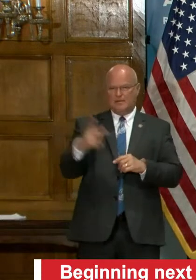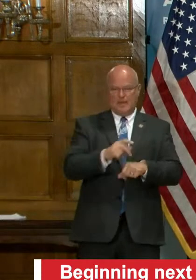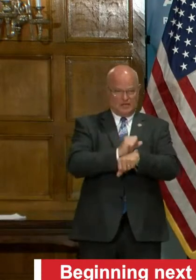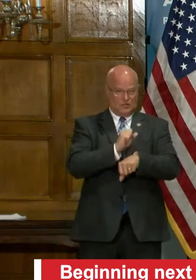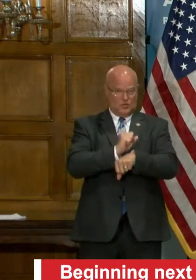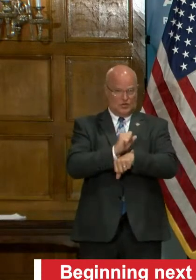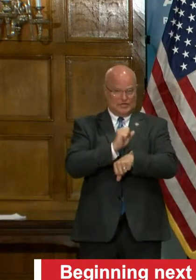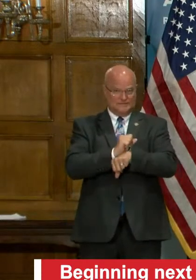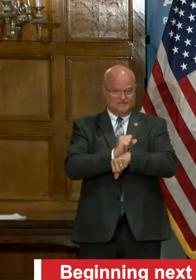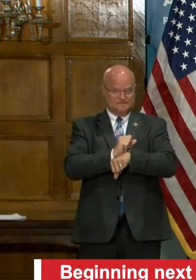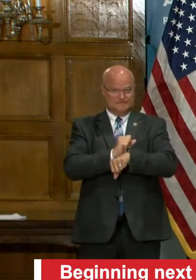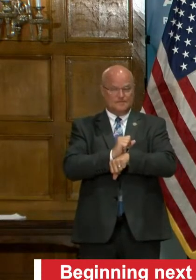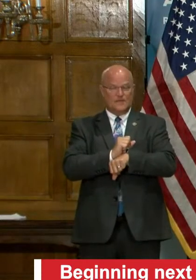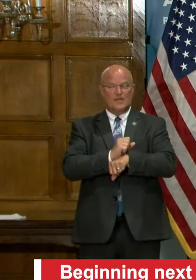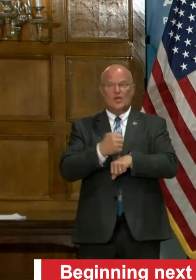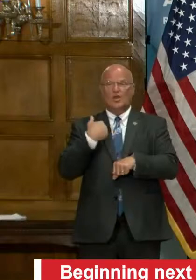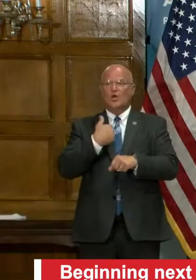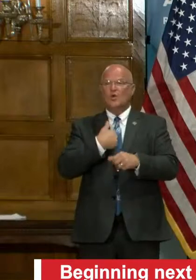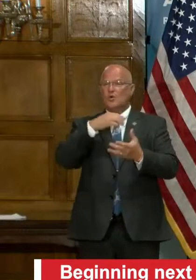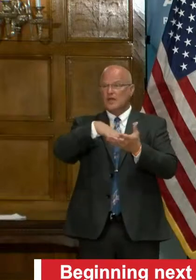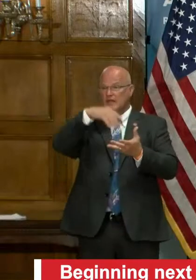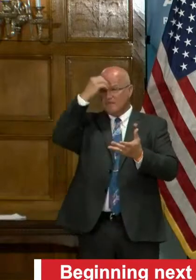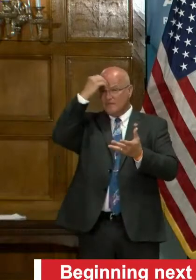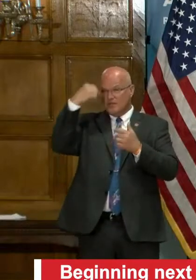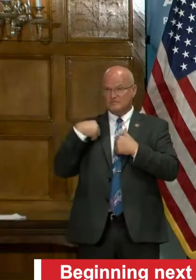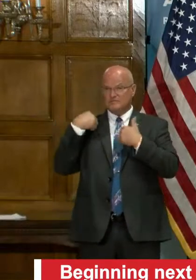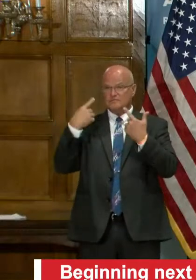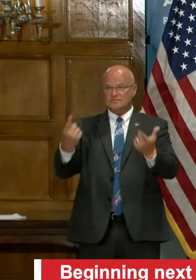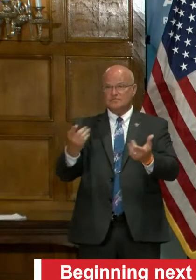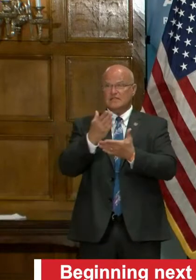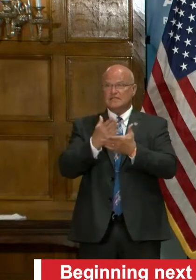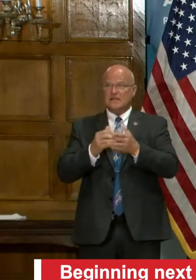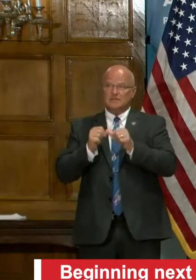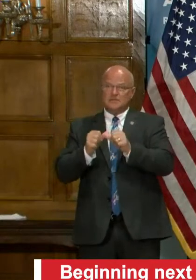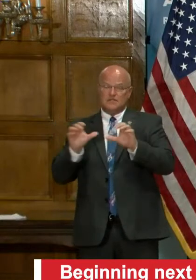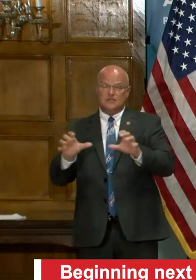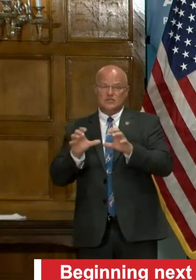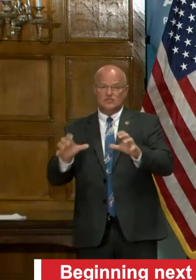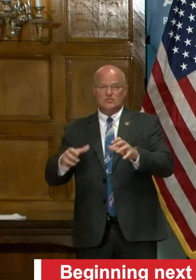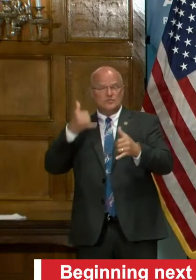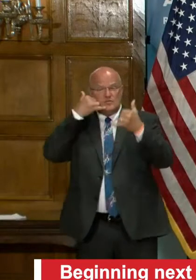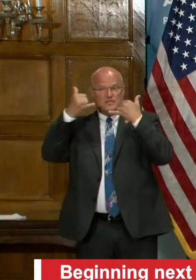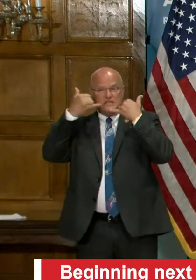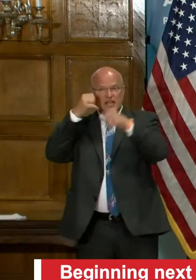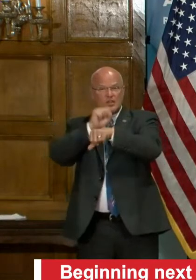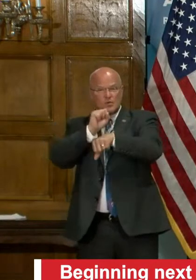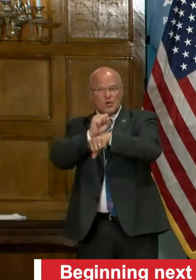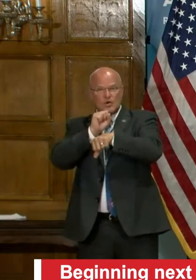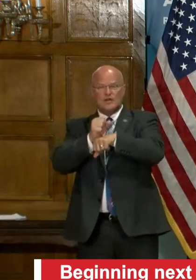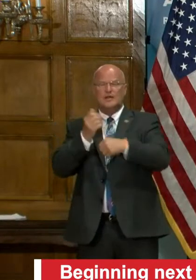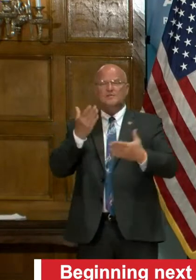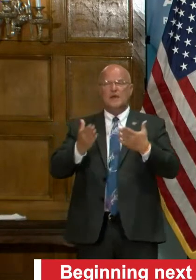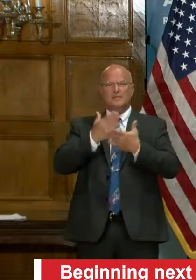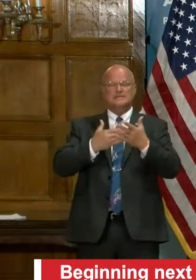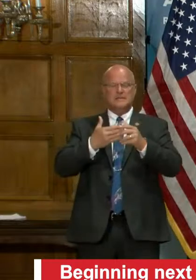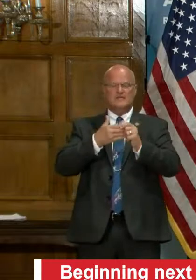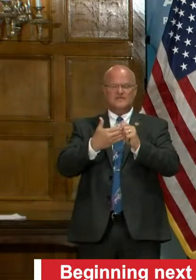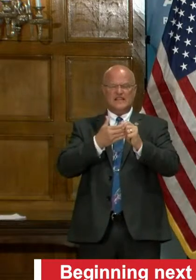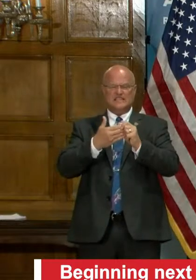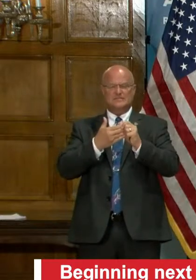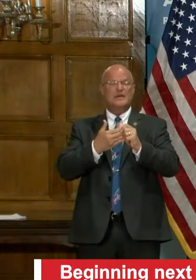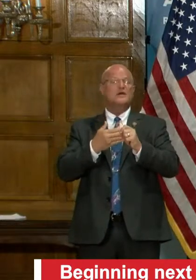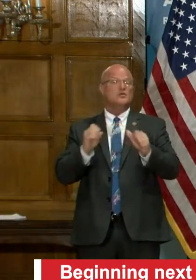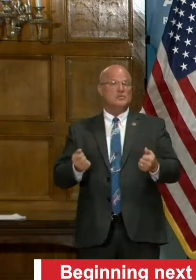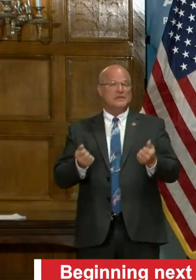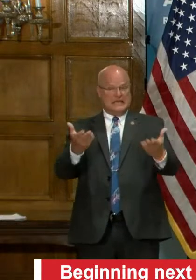returning. And we've learned, though, that some can continue to do telework, so there might be some flexibility that